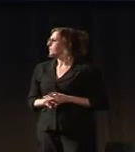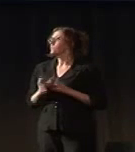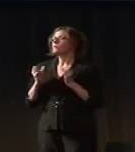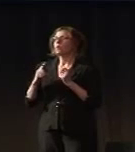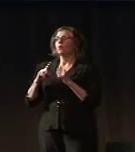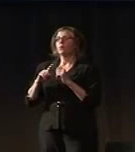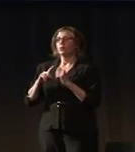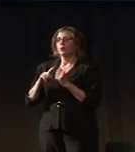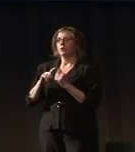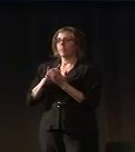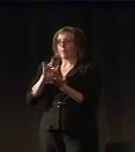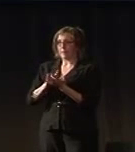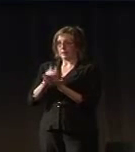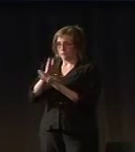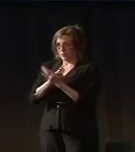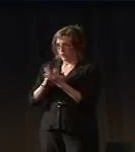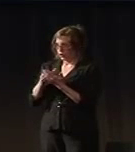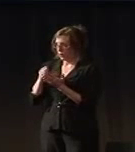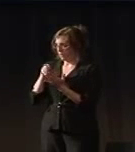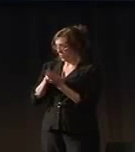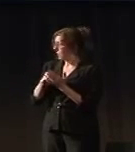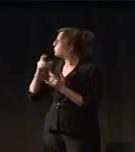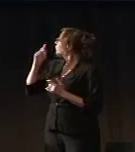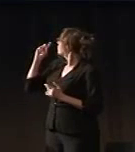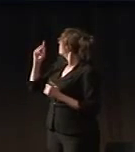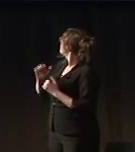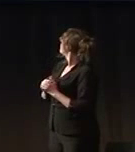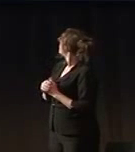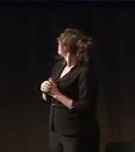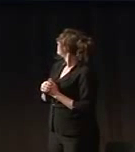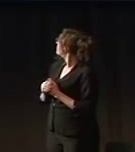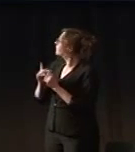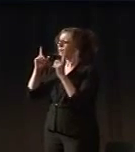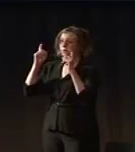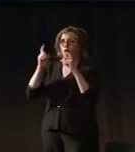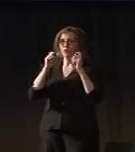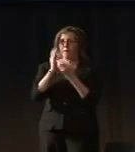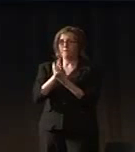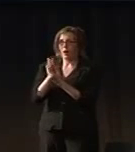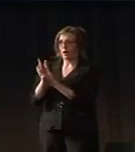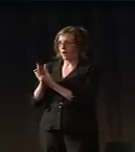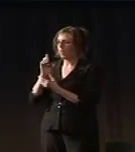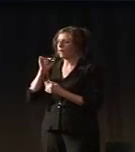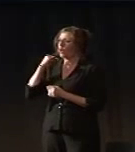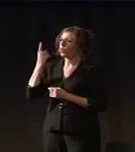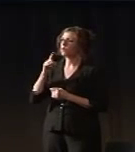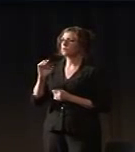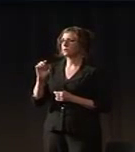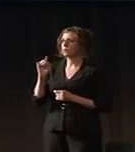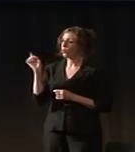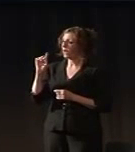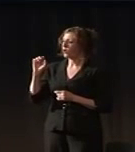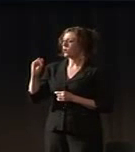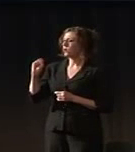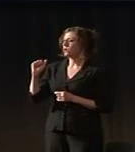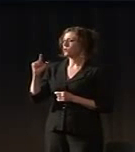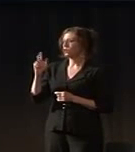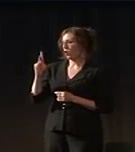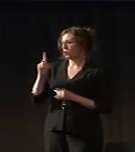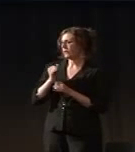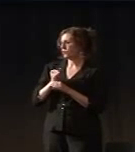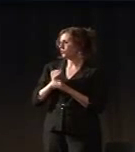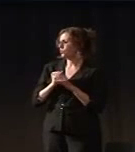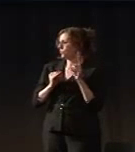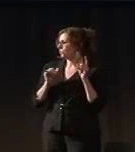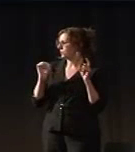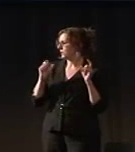middle section, the photograph file. This, as you can see, is labeled an office desk at the Salk Institute where the fieldwork was conducted. And again,